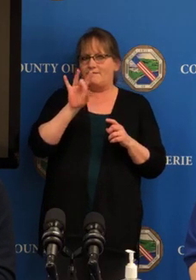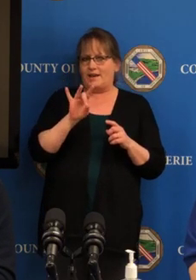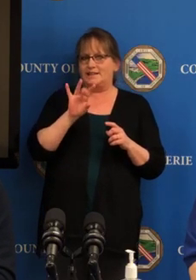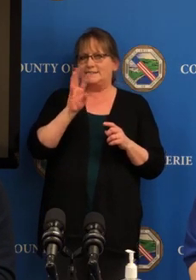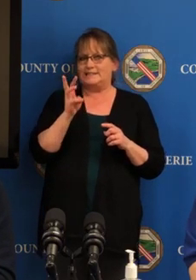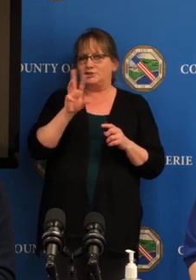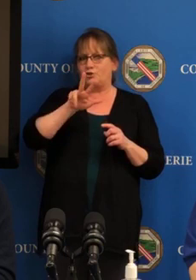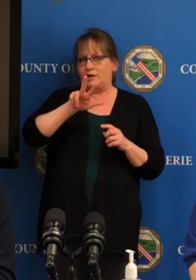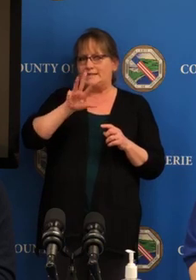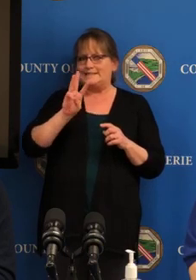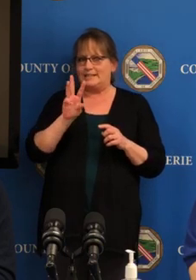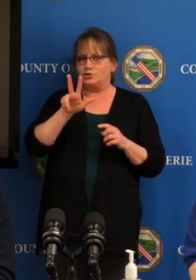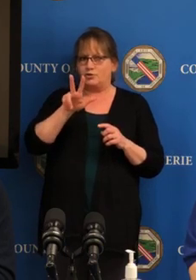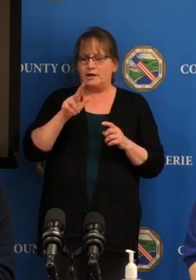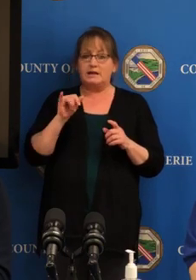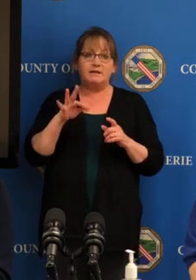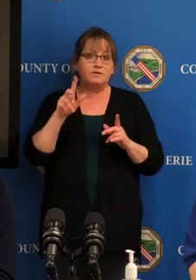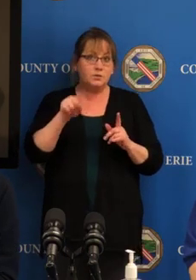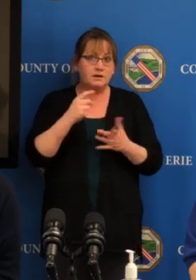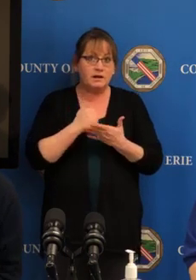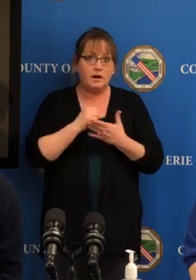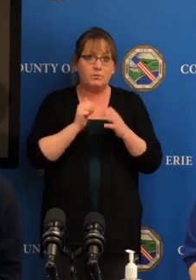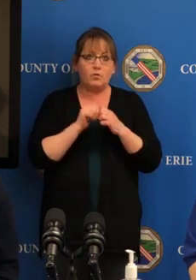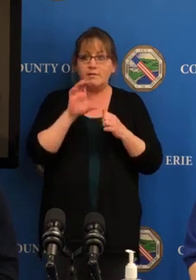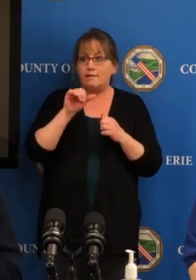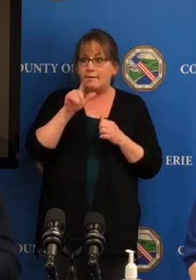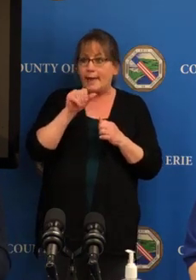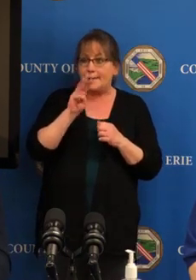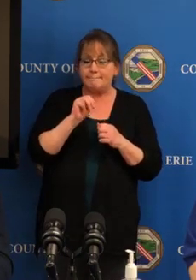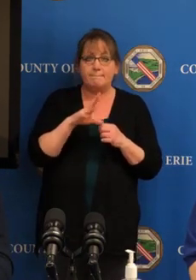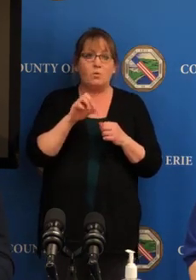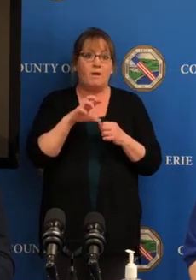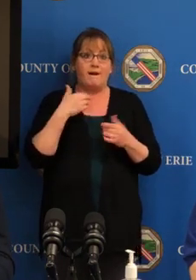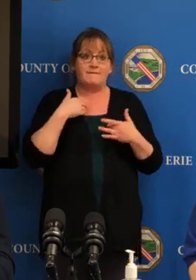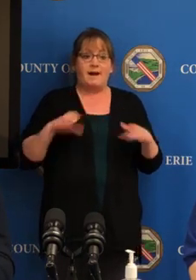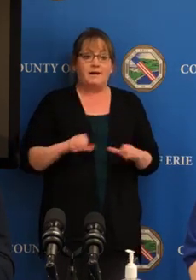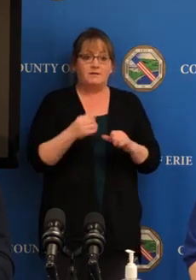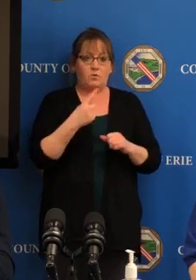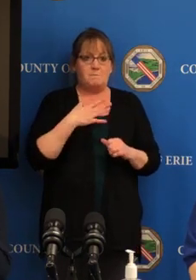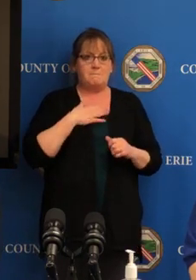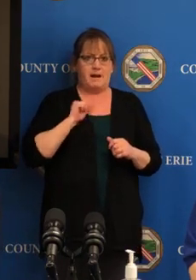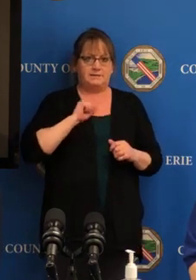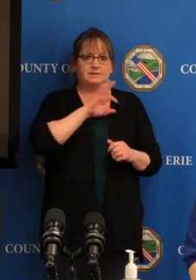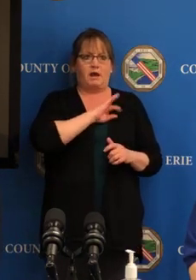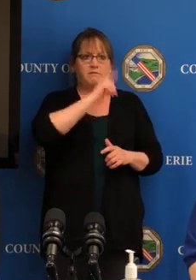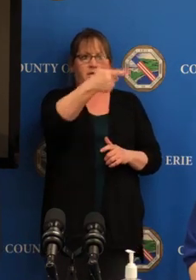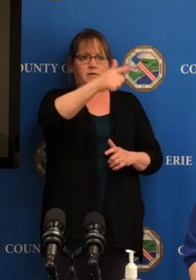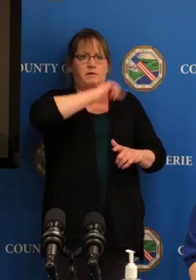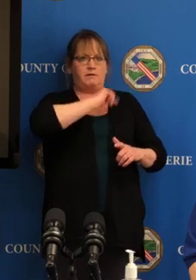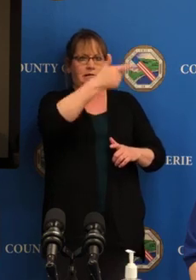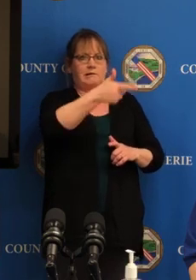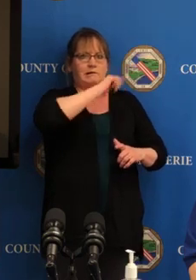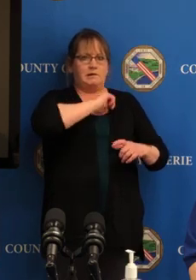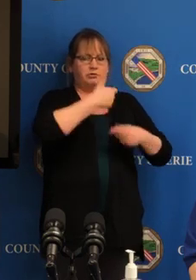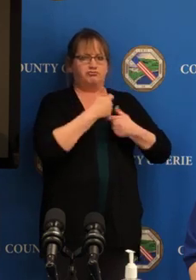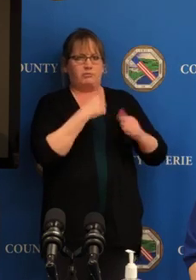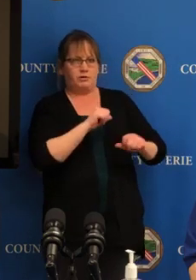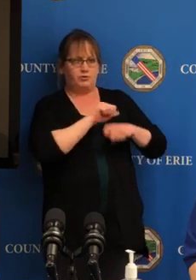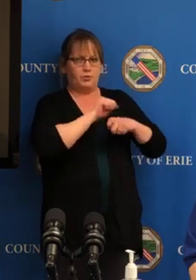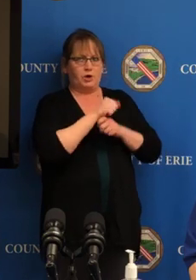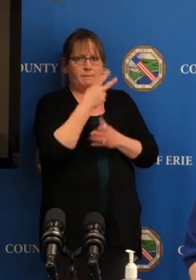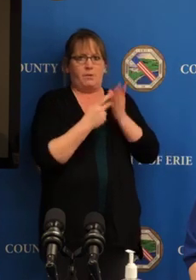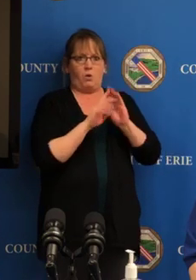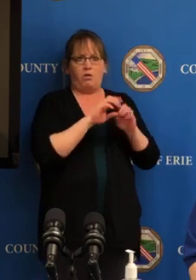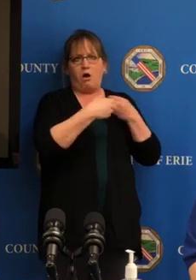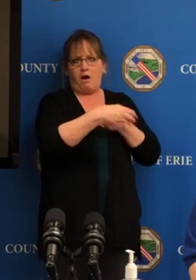858-6363. So those of you that need help with a claim, have an active claim, my staff is taking turns working every other day, so that resource is still there